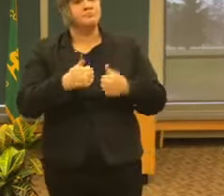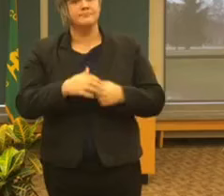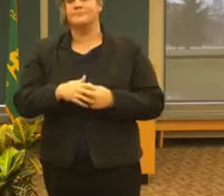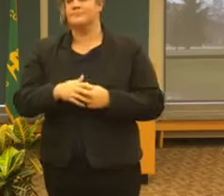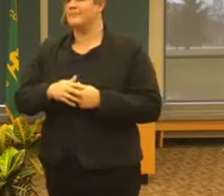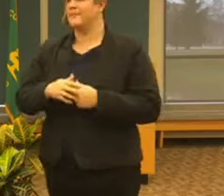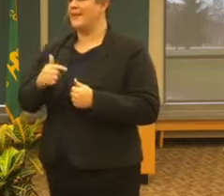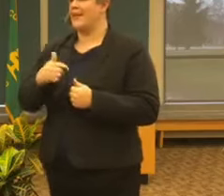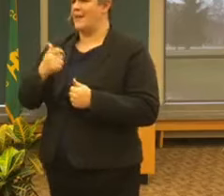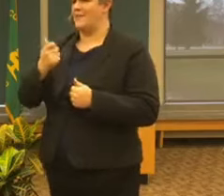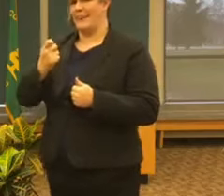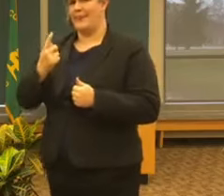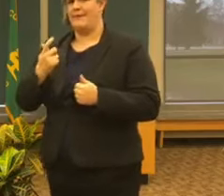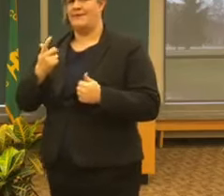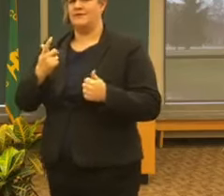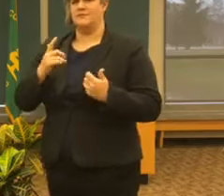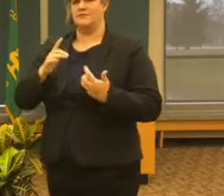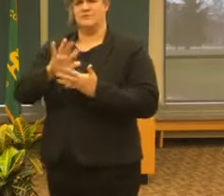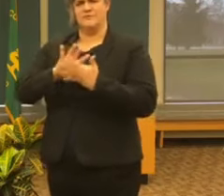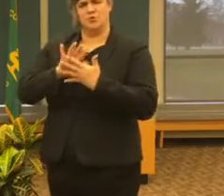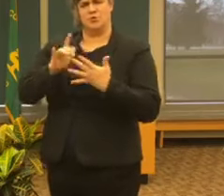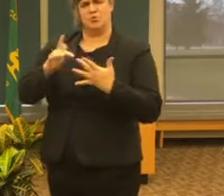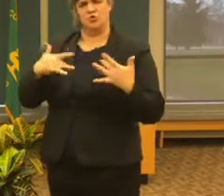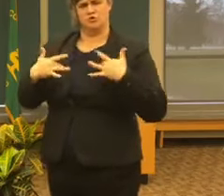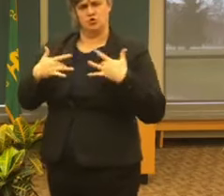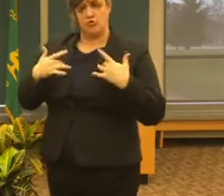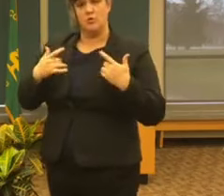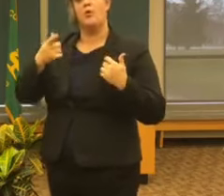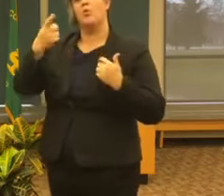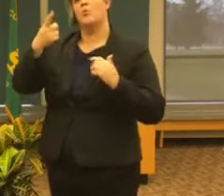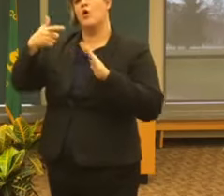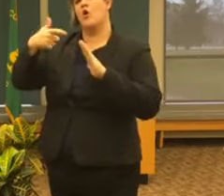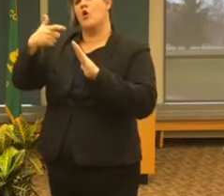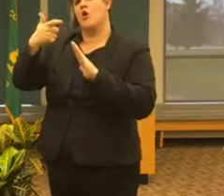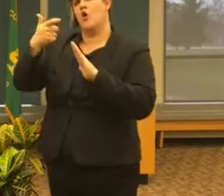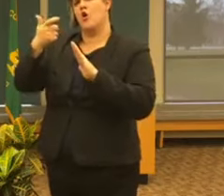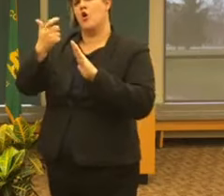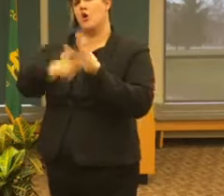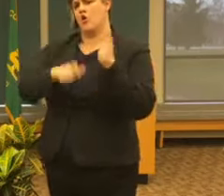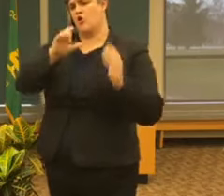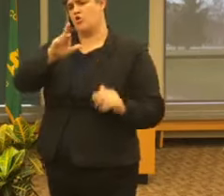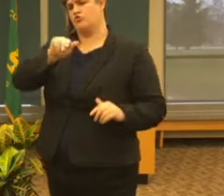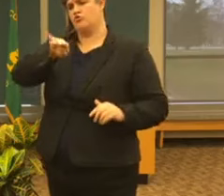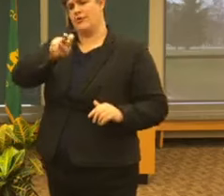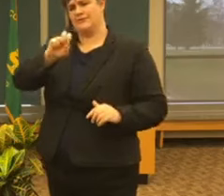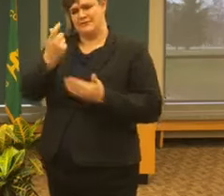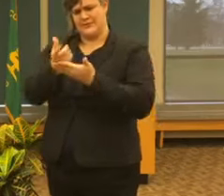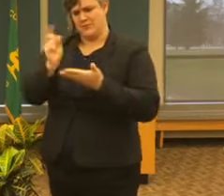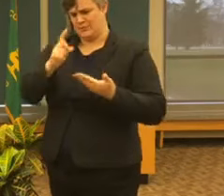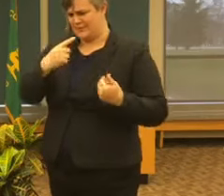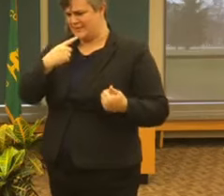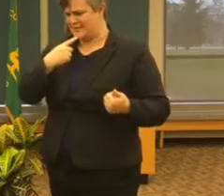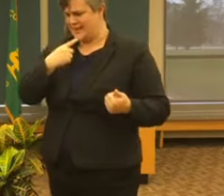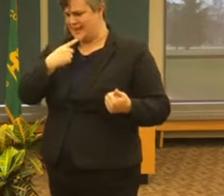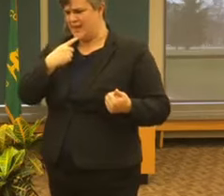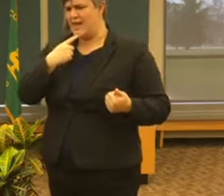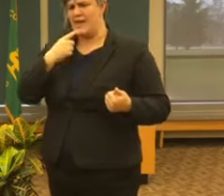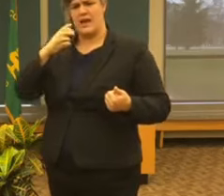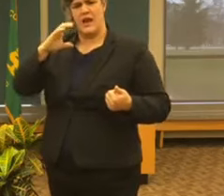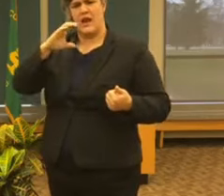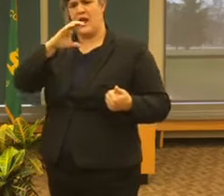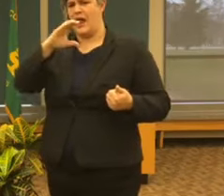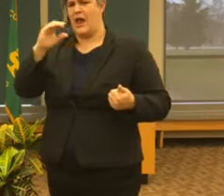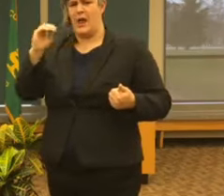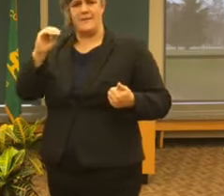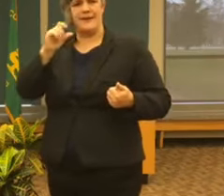little concerned or a little confused. There was an article in Cranes last week saying that the employers were not legally allowed